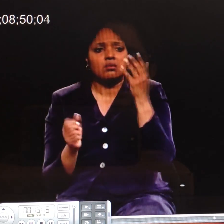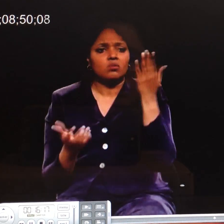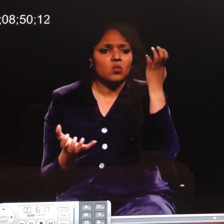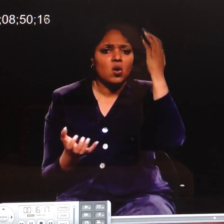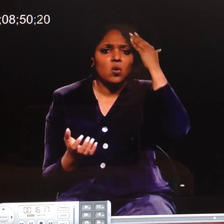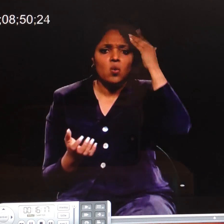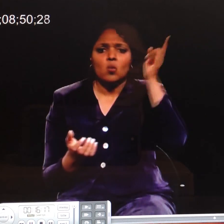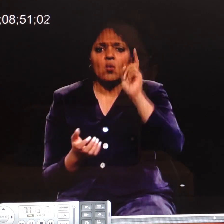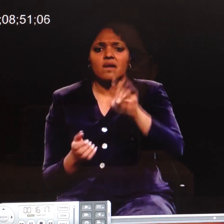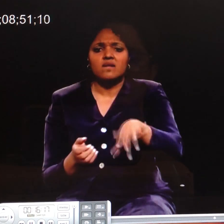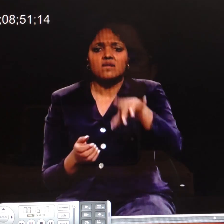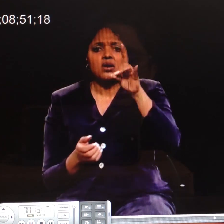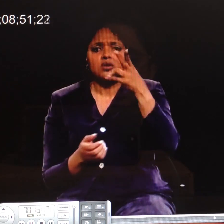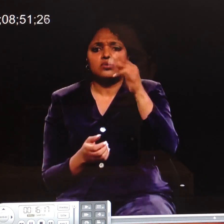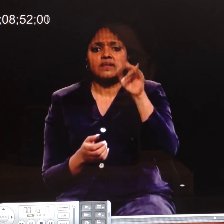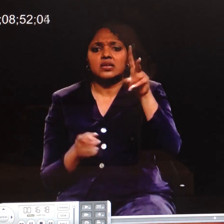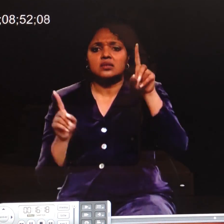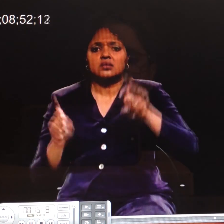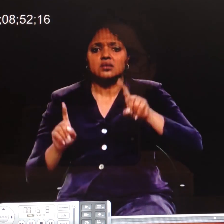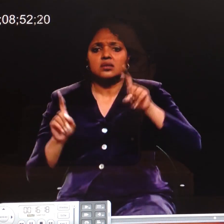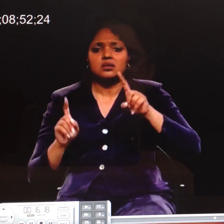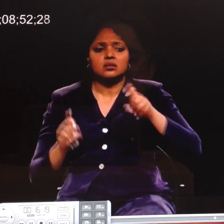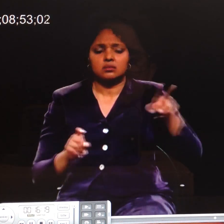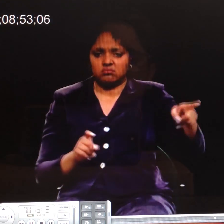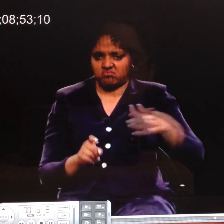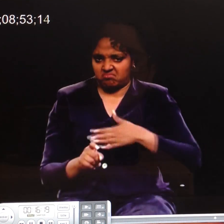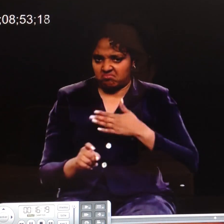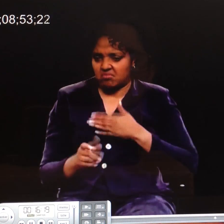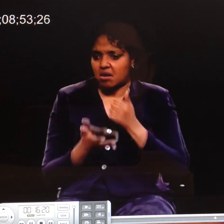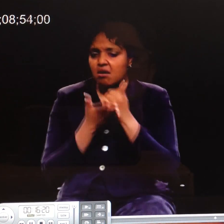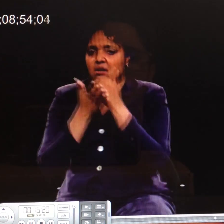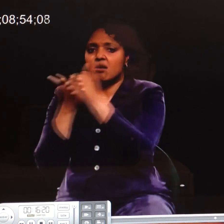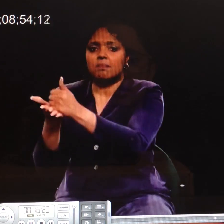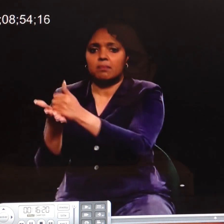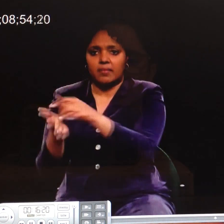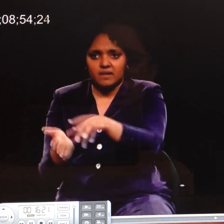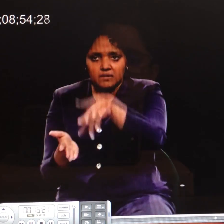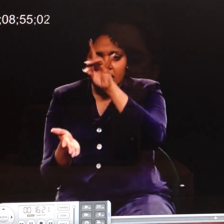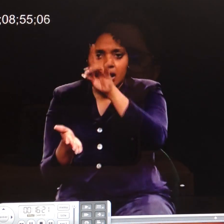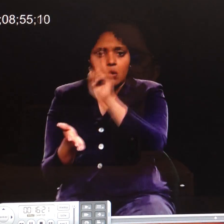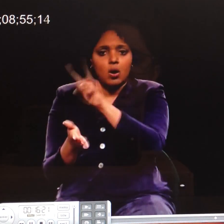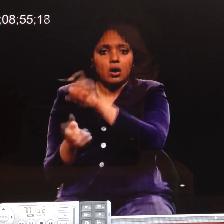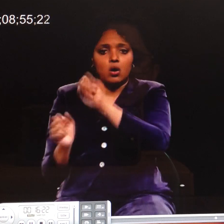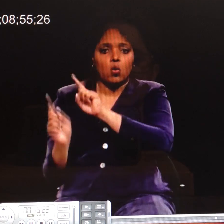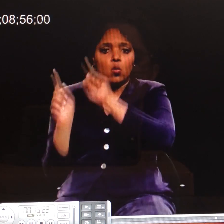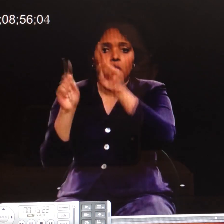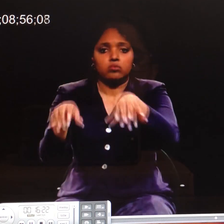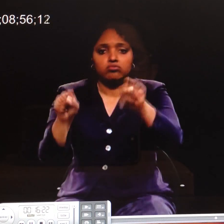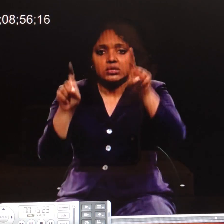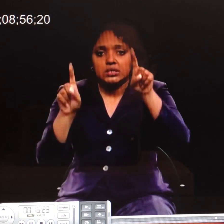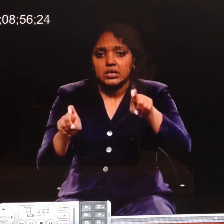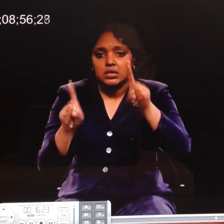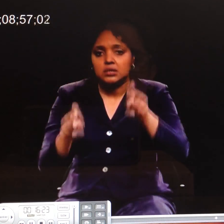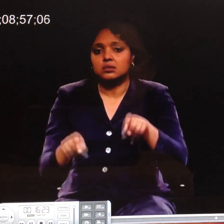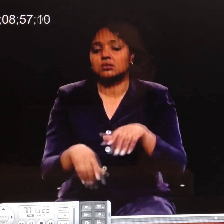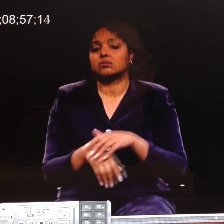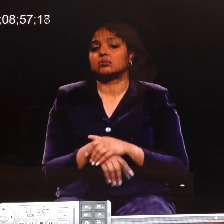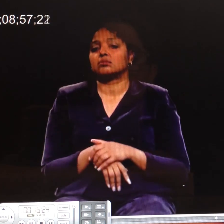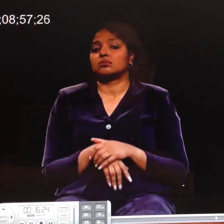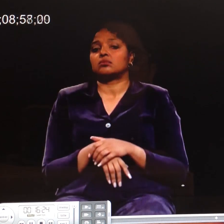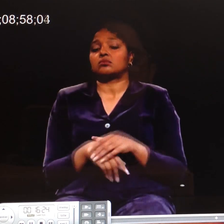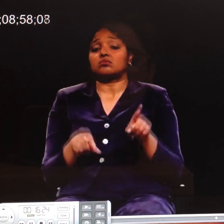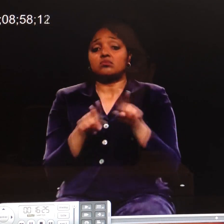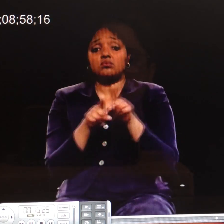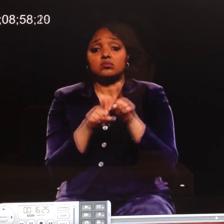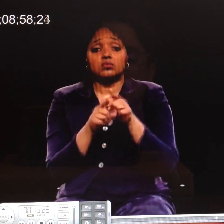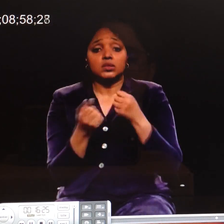up a TTY line in order to call. They had several services for testing. You were able to